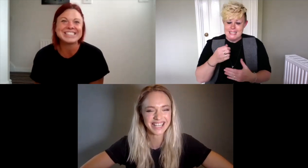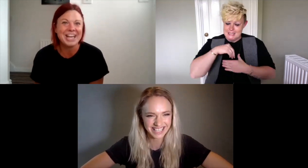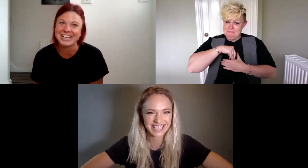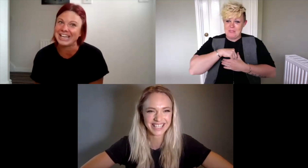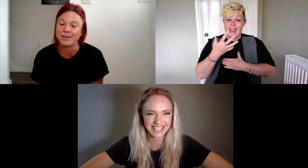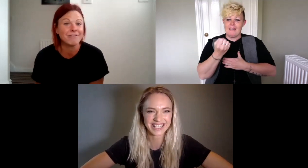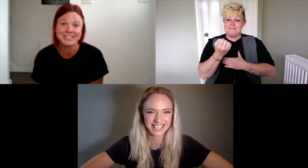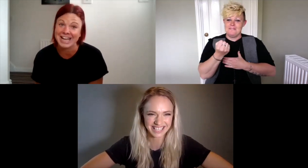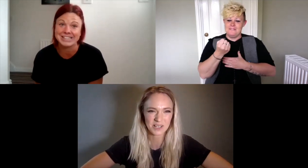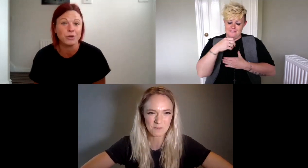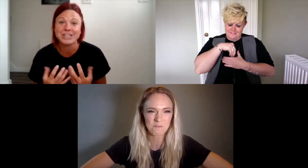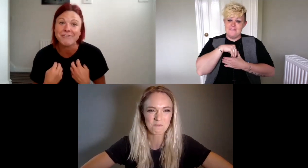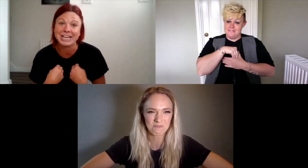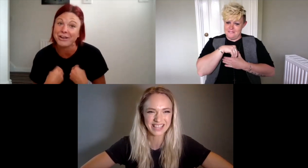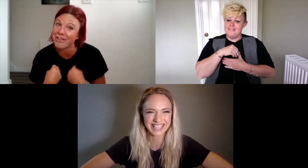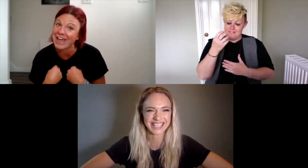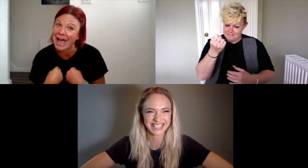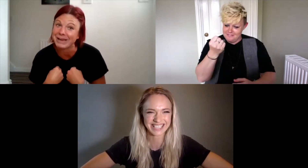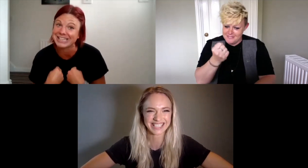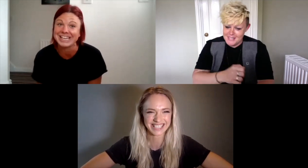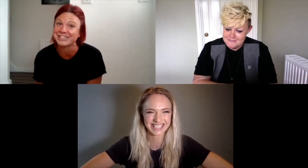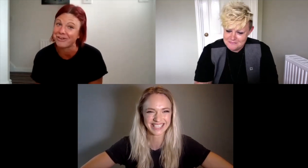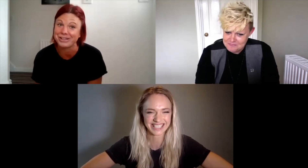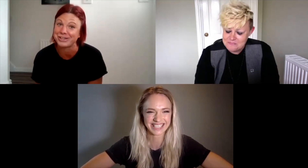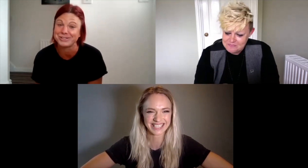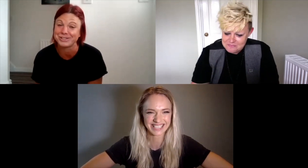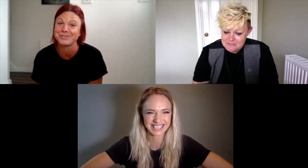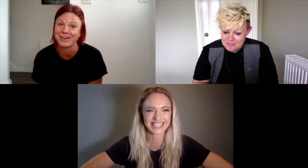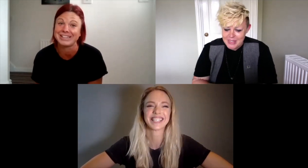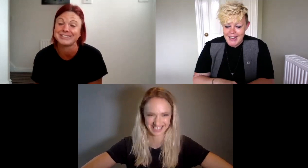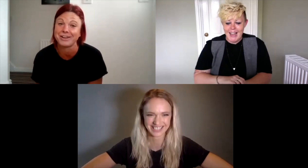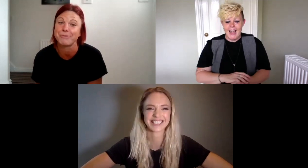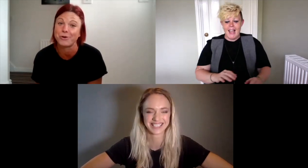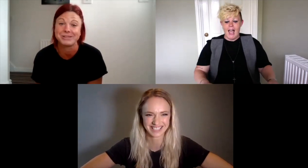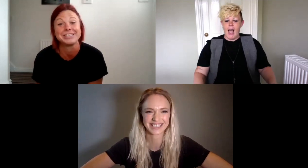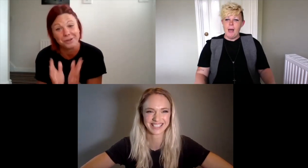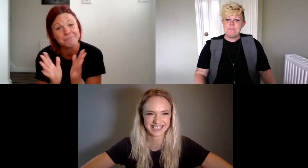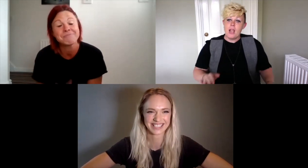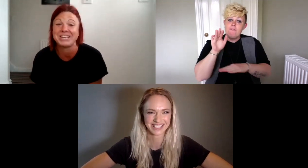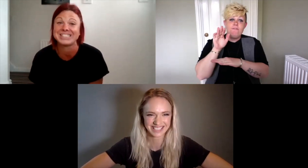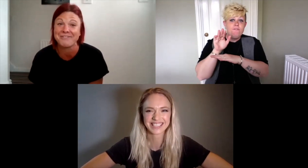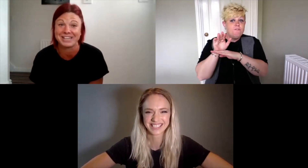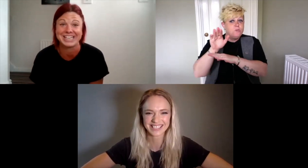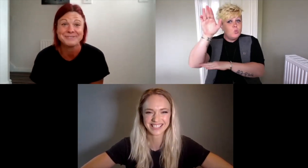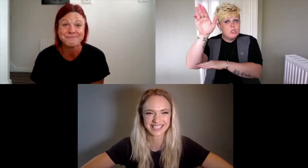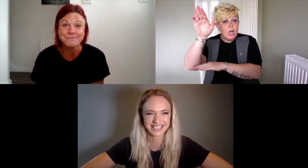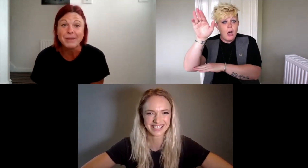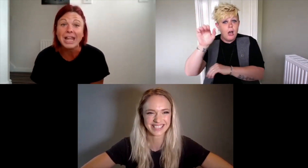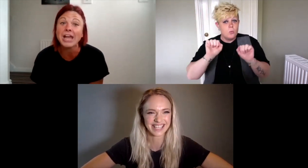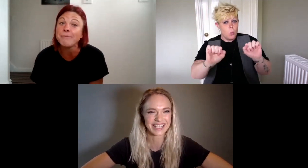Yeah, definitely. You're fantastic. You've definitely got that ability inside you to do sign performing. So yeah,